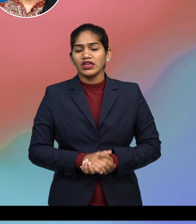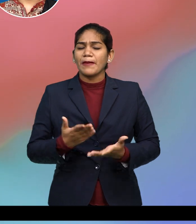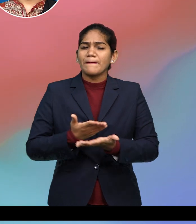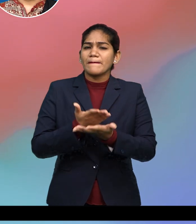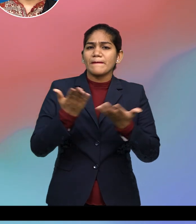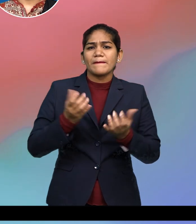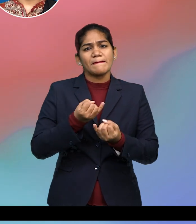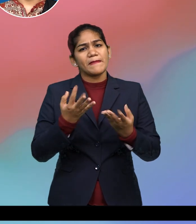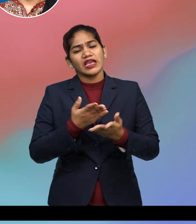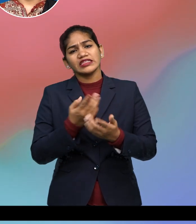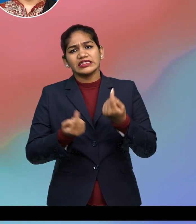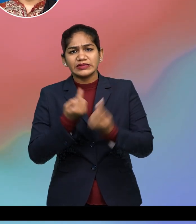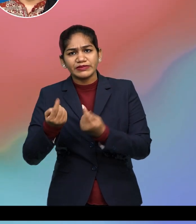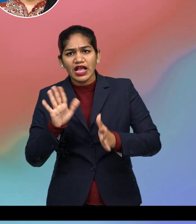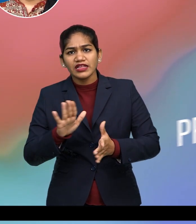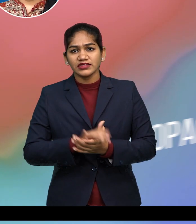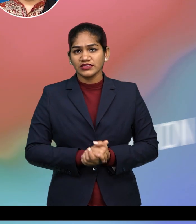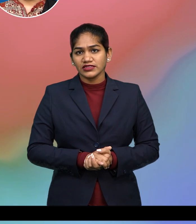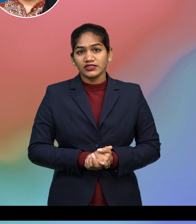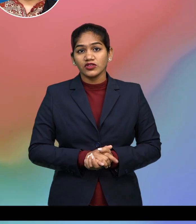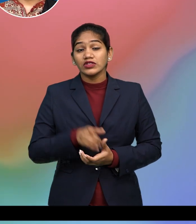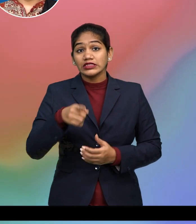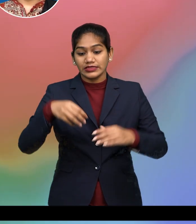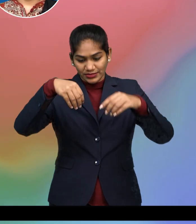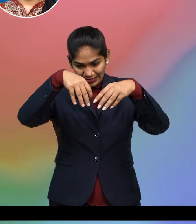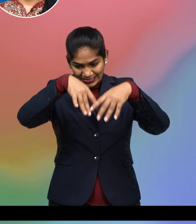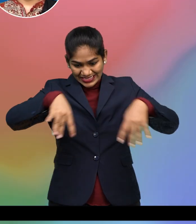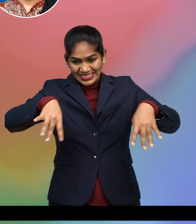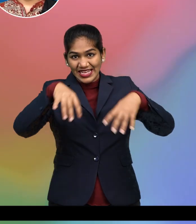In many plants, the root,